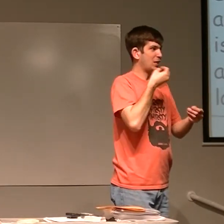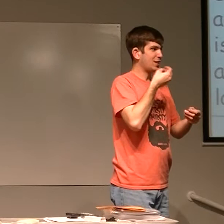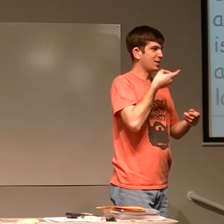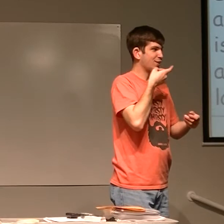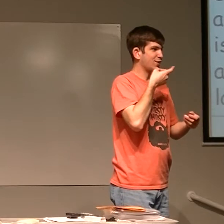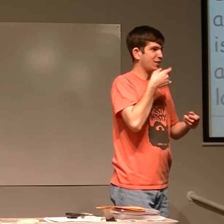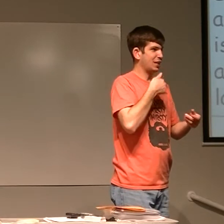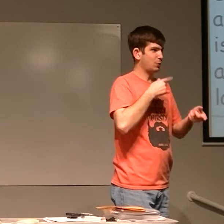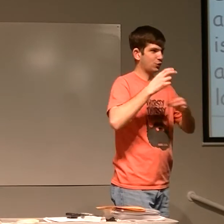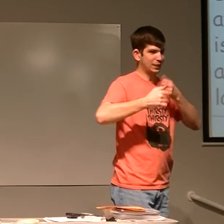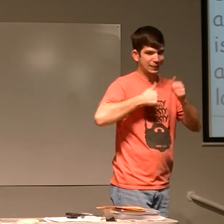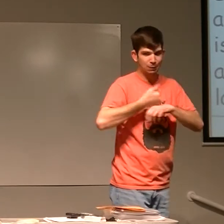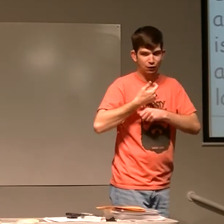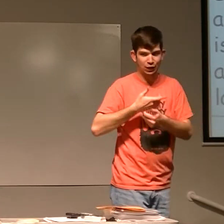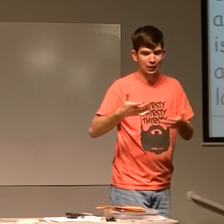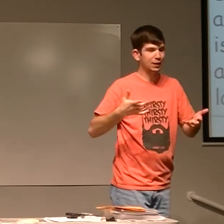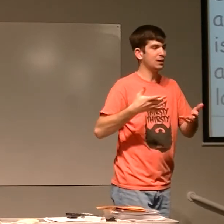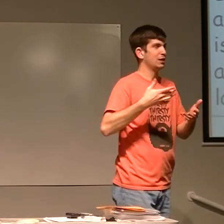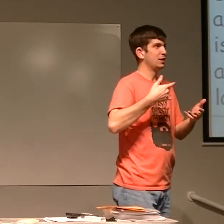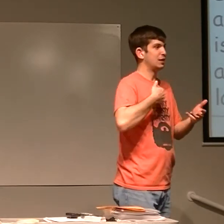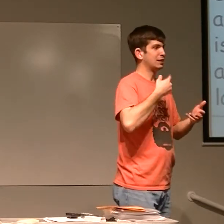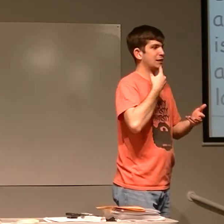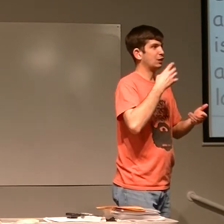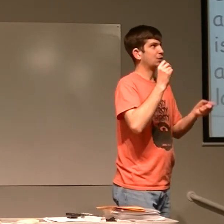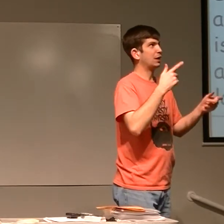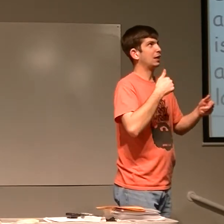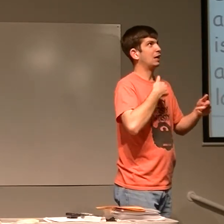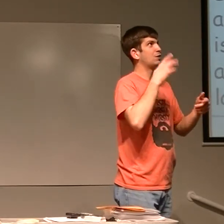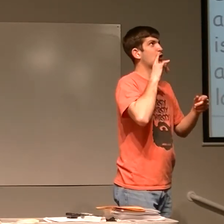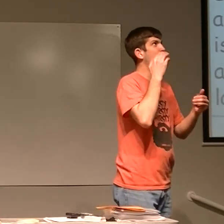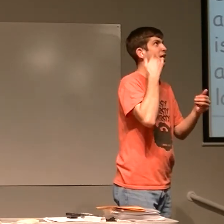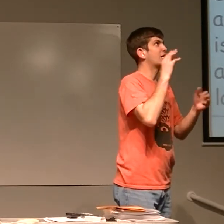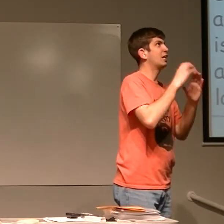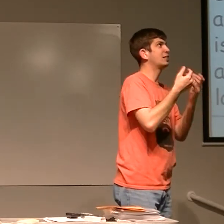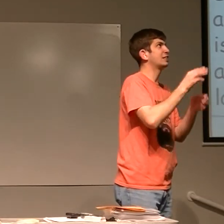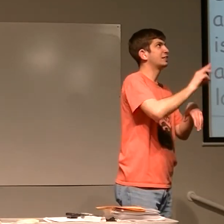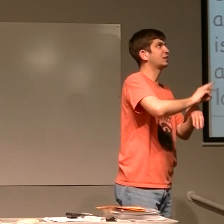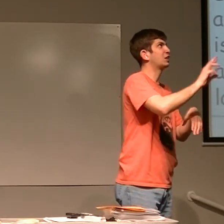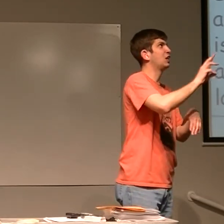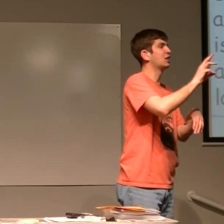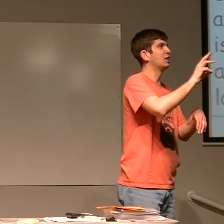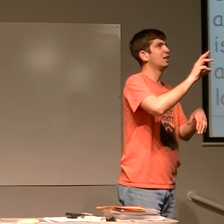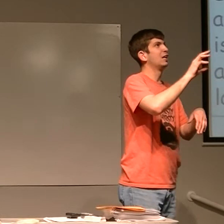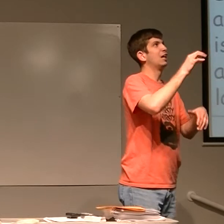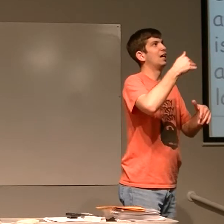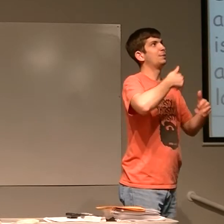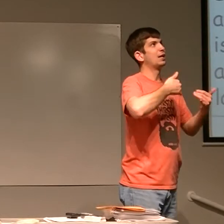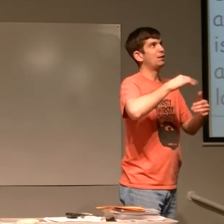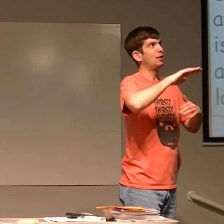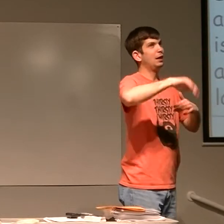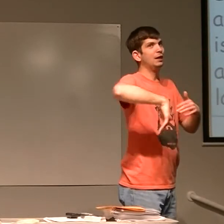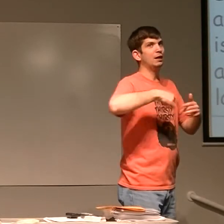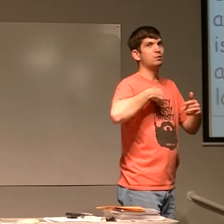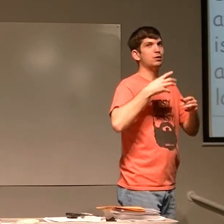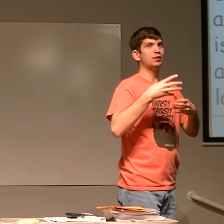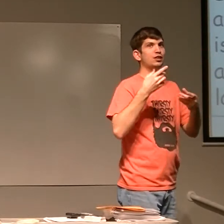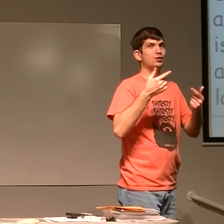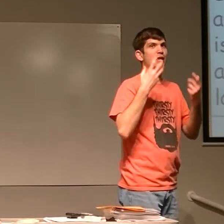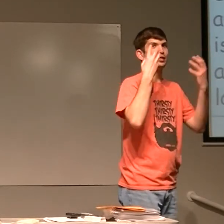ate dinner and I was trying to set up everything, I said, okay, I know I had class at 6 o'clock. I'm now late. I was supposed to let you guys go